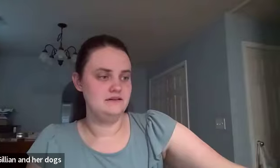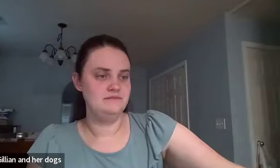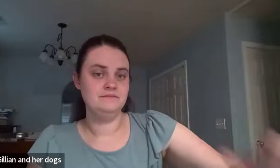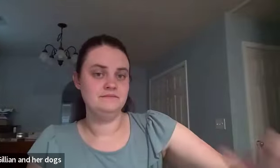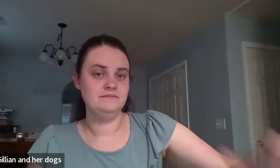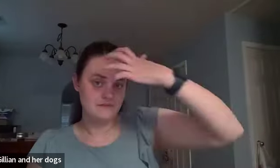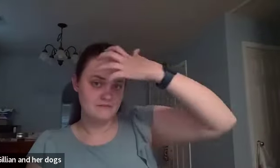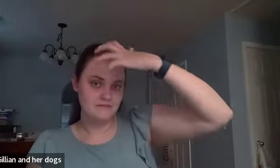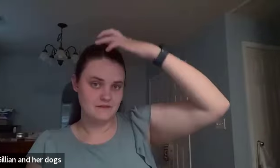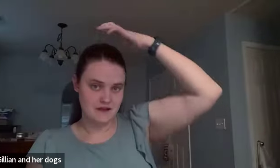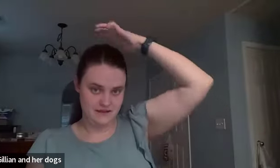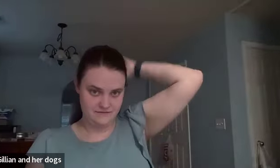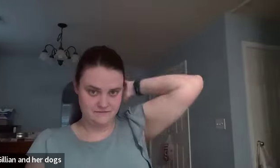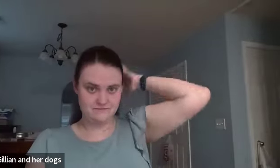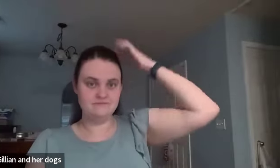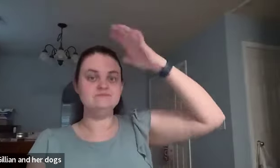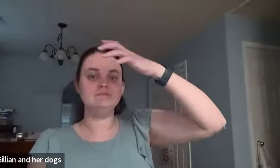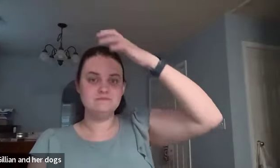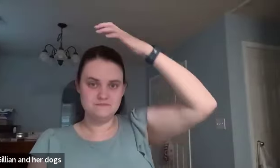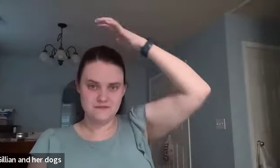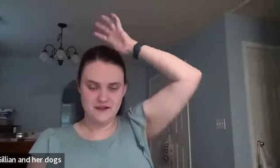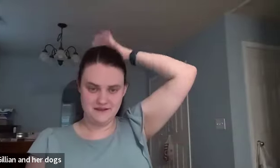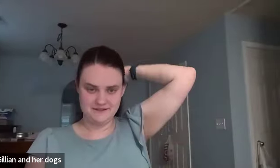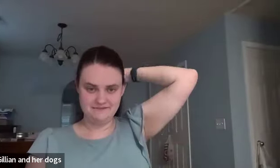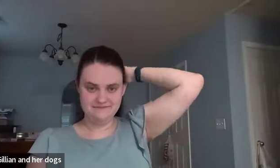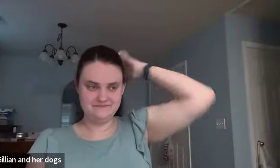Lion, lion, lion.